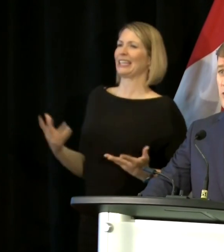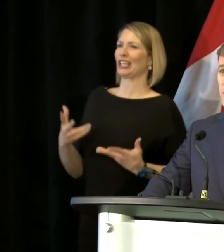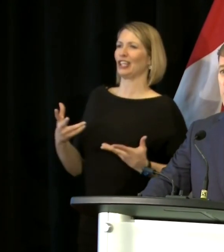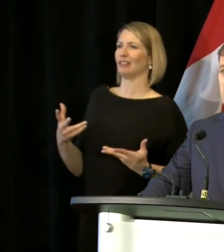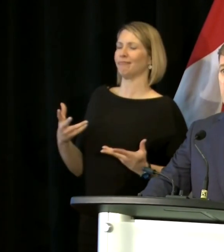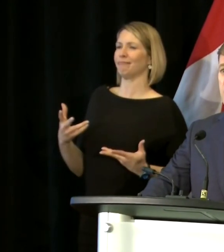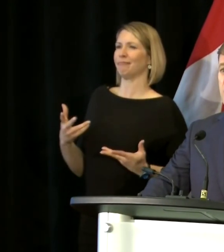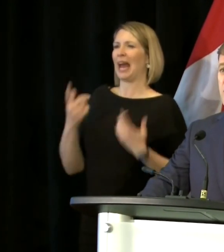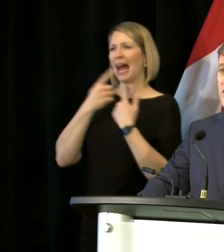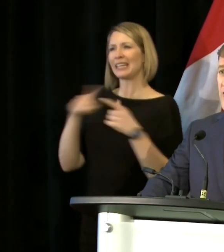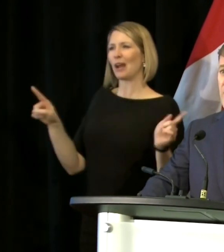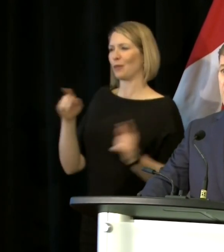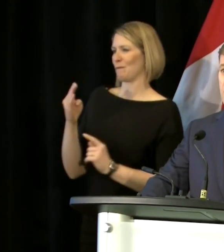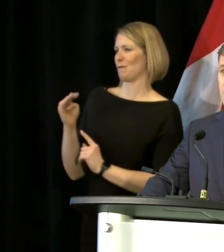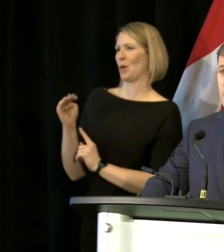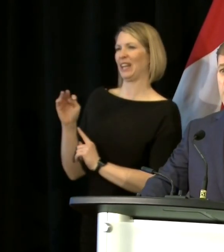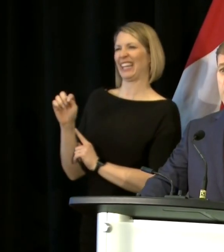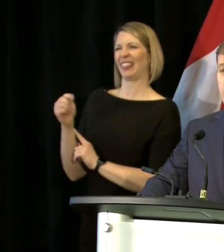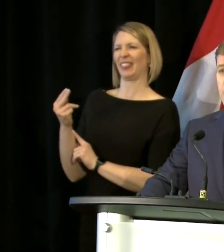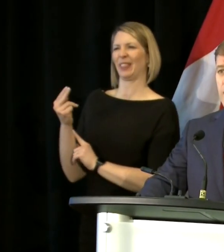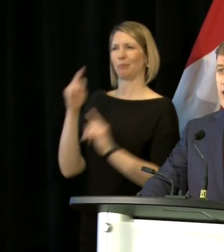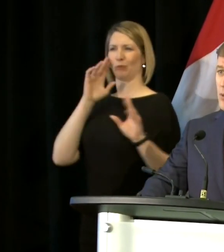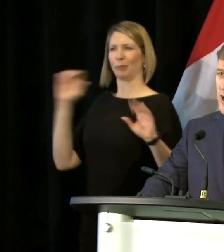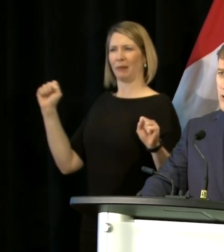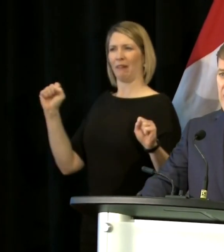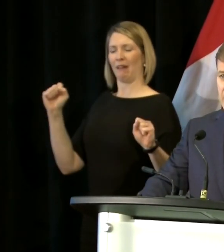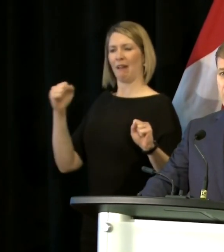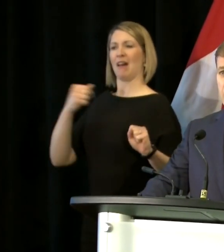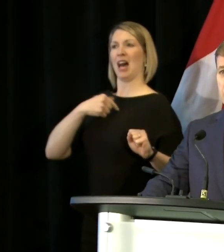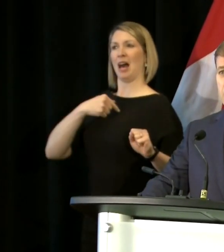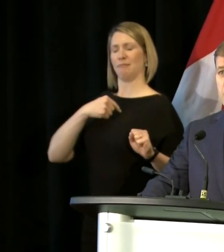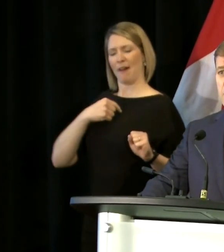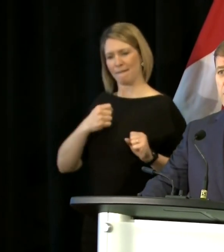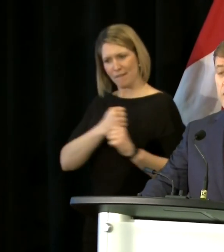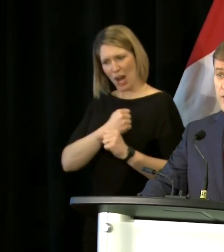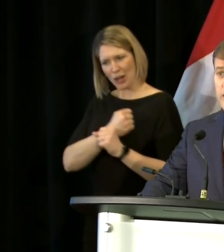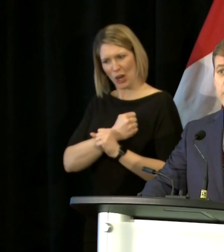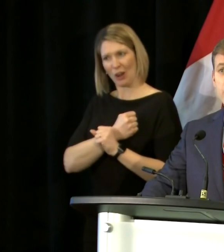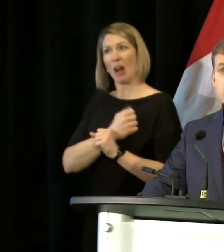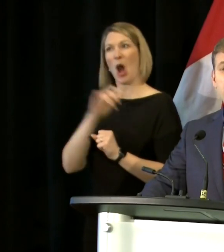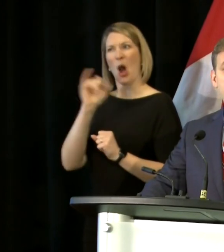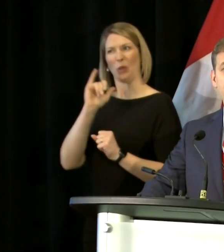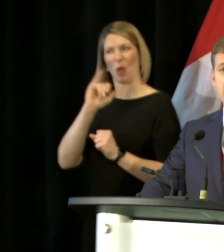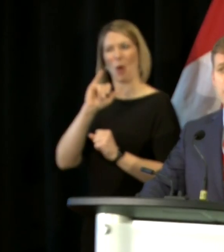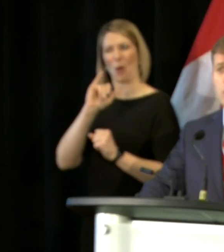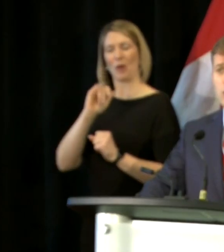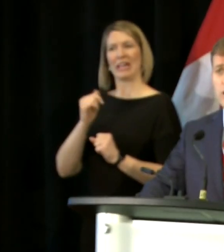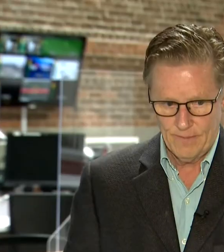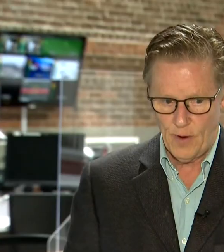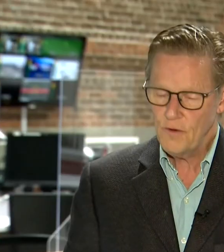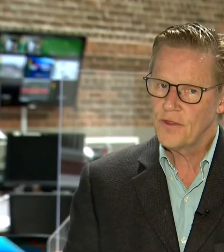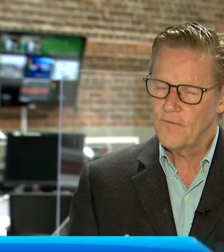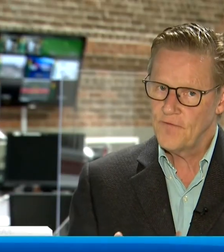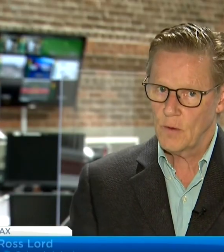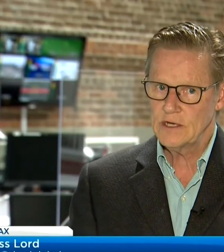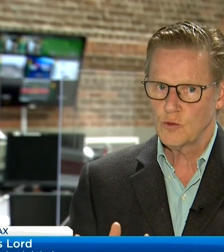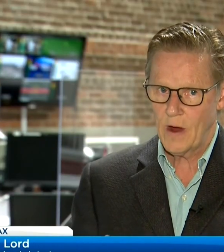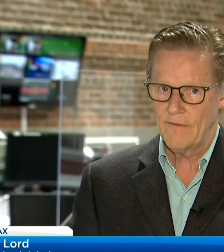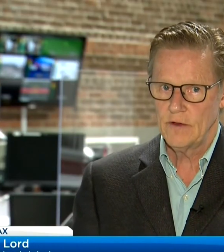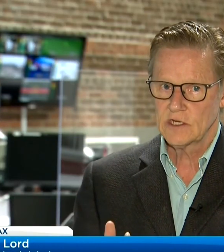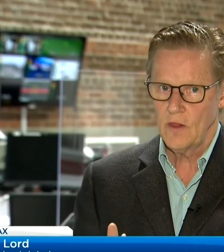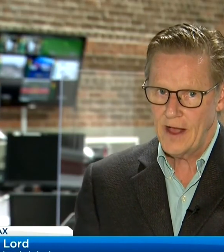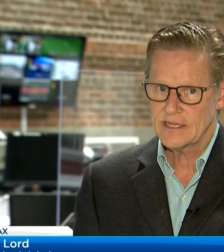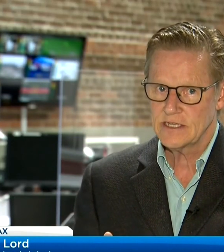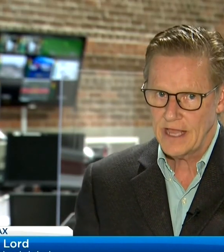To continue as Premier is to stand as a fighter in a proud legacy of fighters for Newfoundland and Labrador. Both of